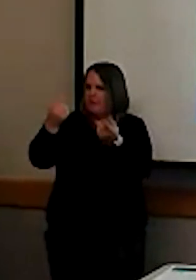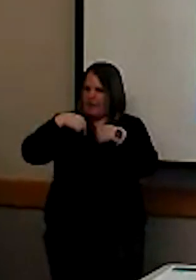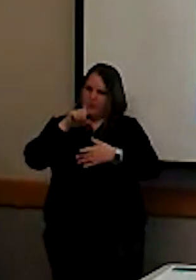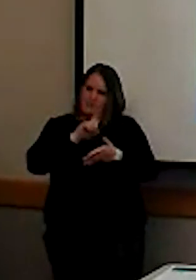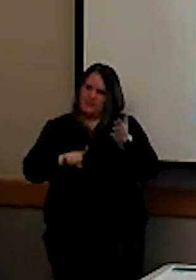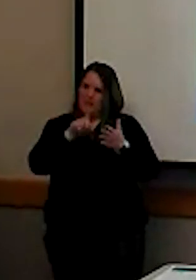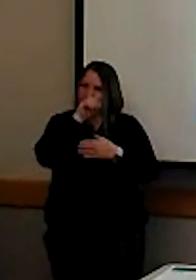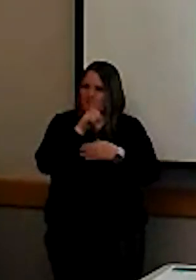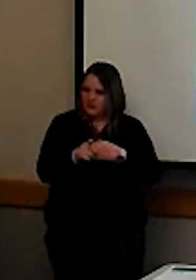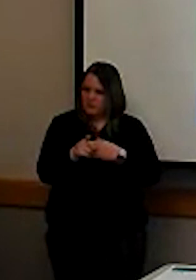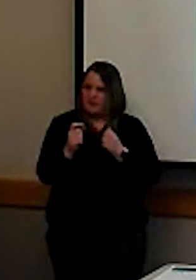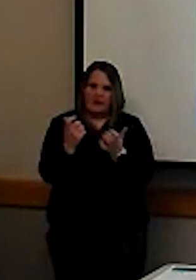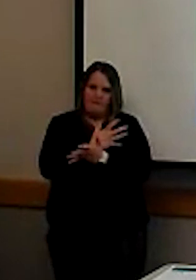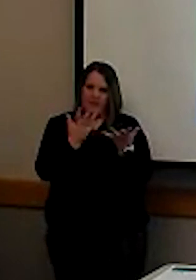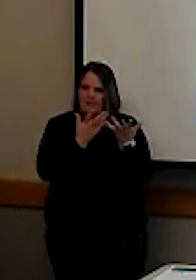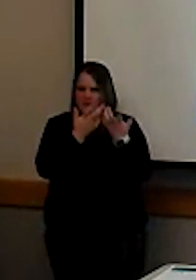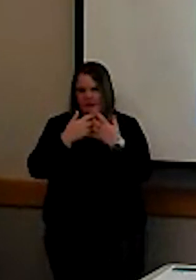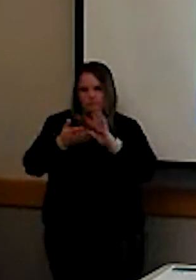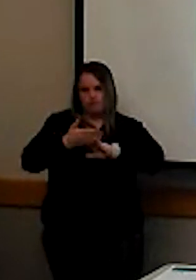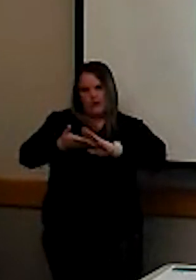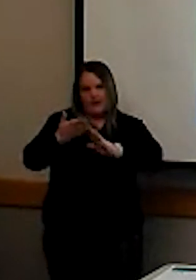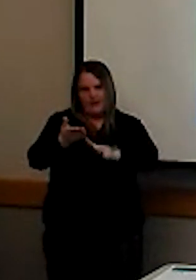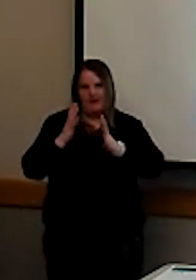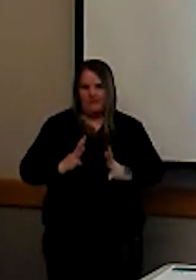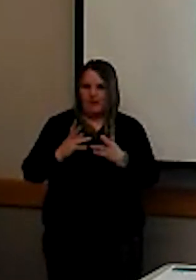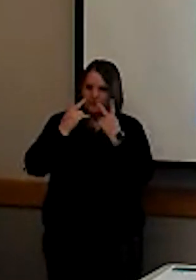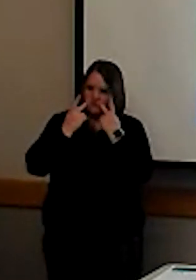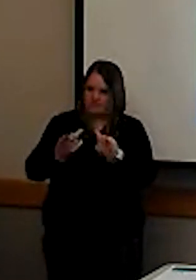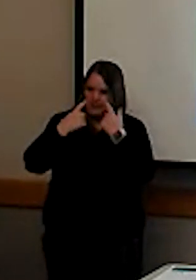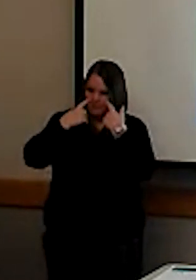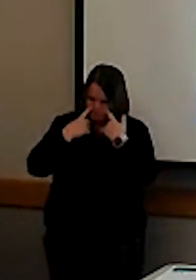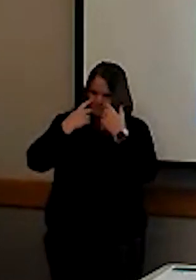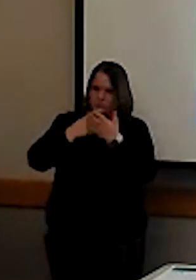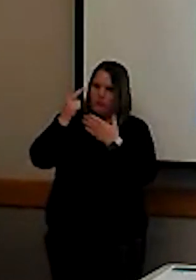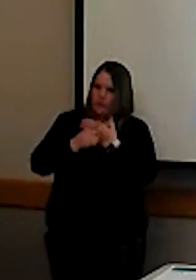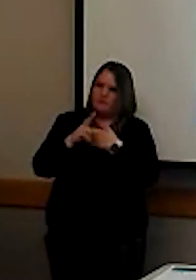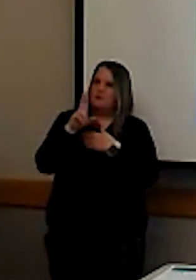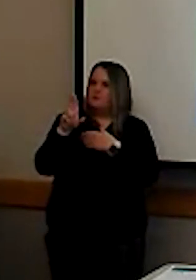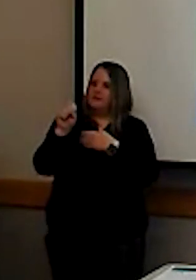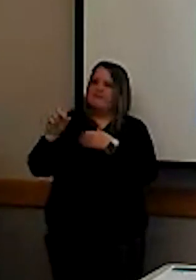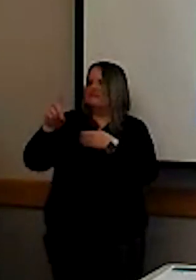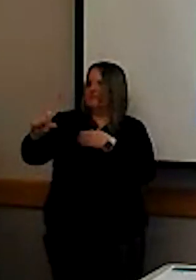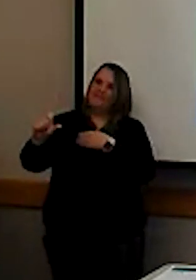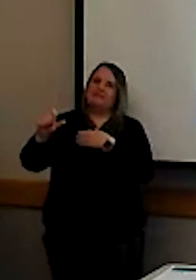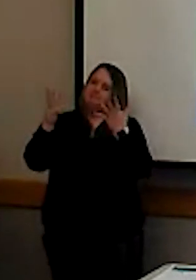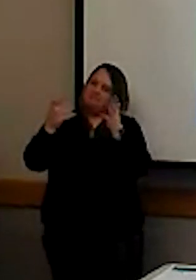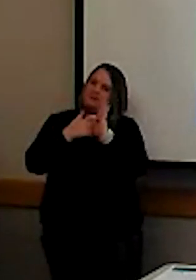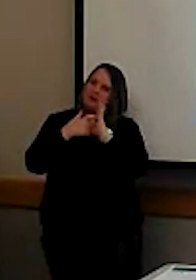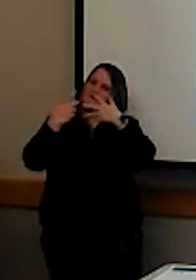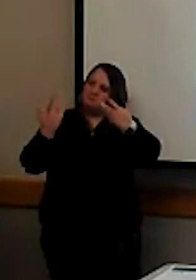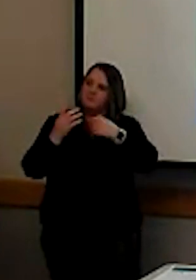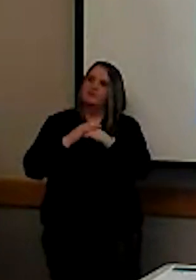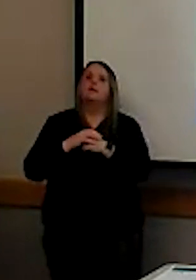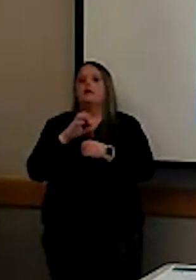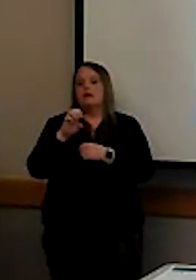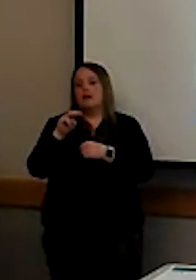and check and make sure everything's going good, and they want to see a program because that's the USDA.